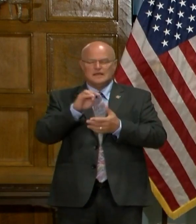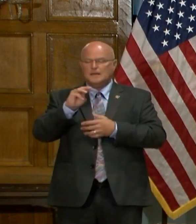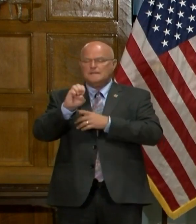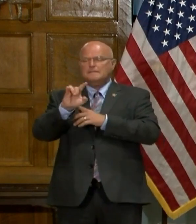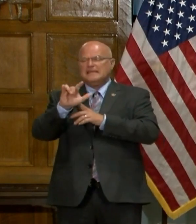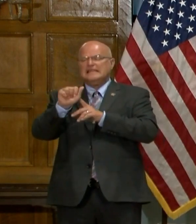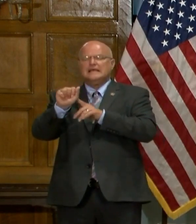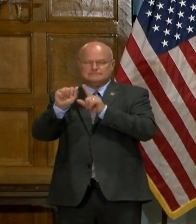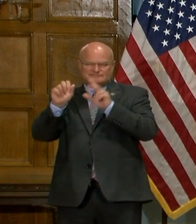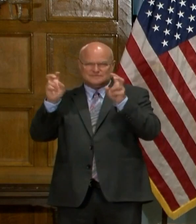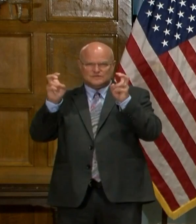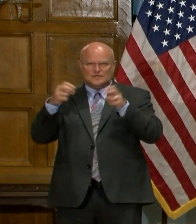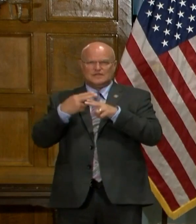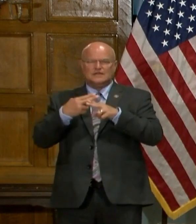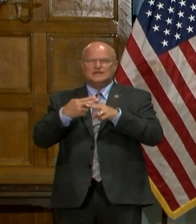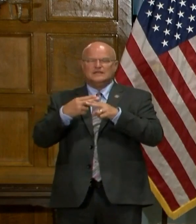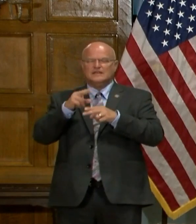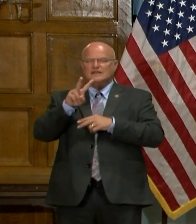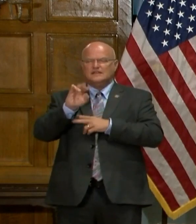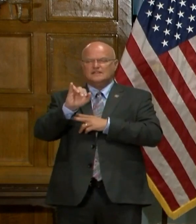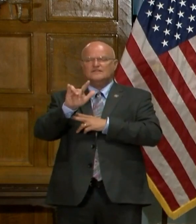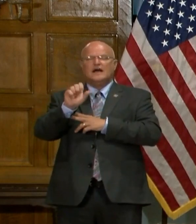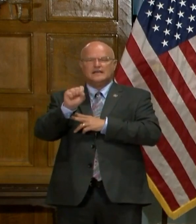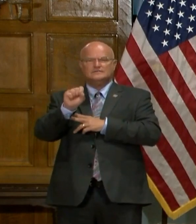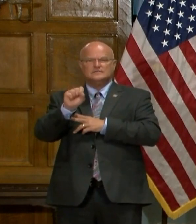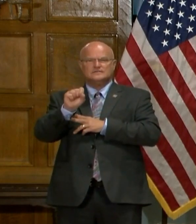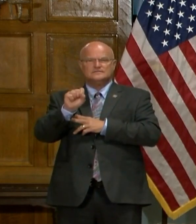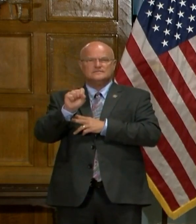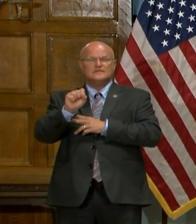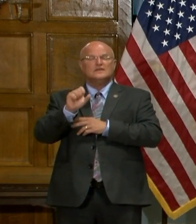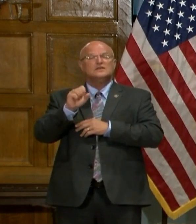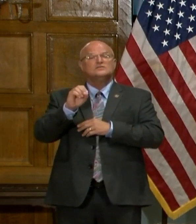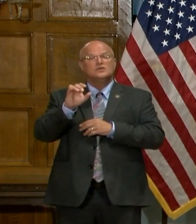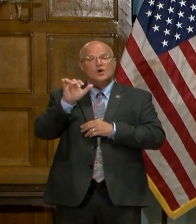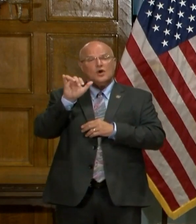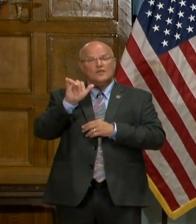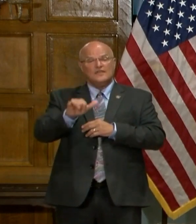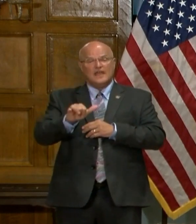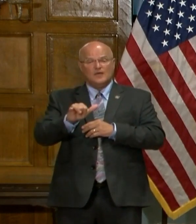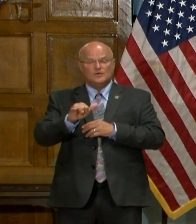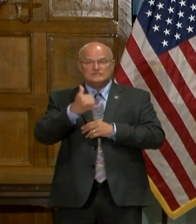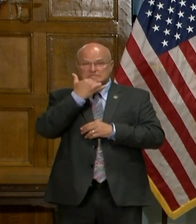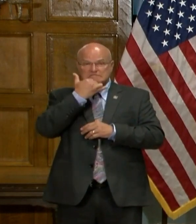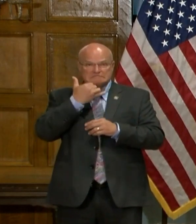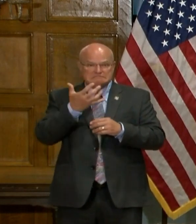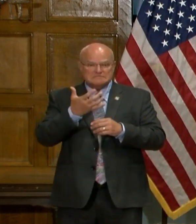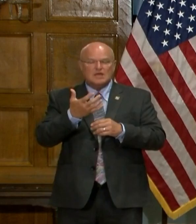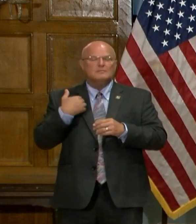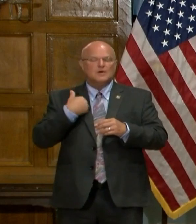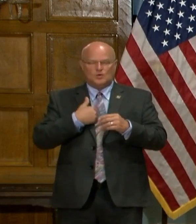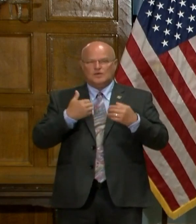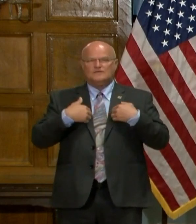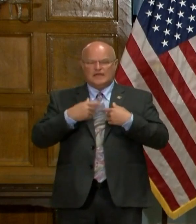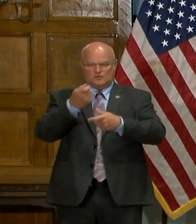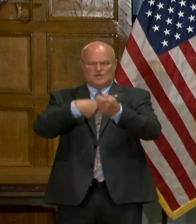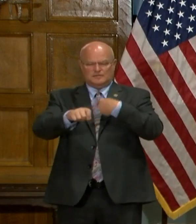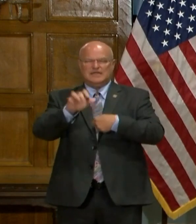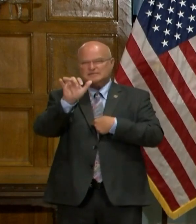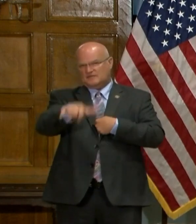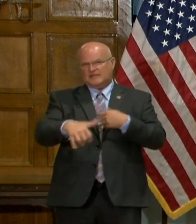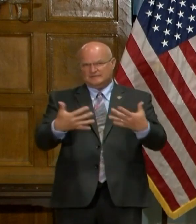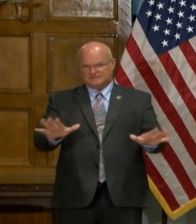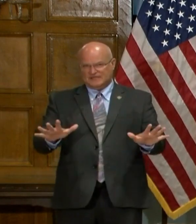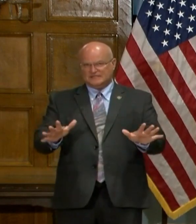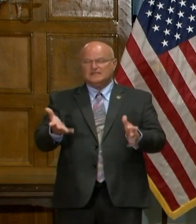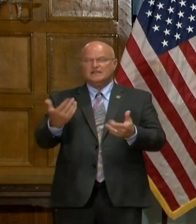media materials, and anyway, vials, and so they were defective, but we've had a replacement for